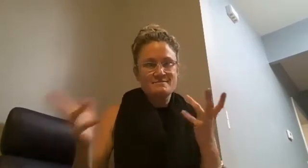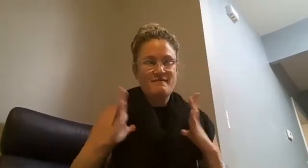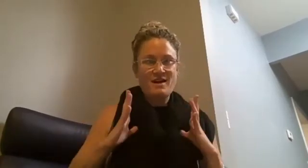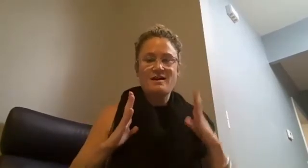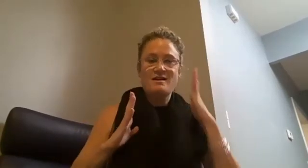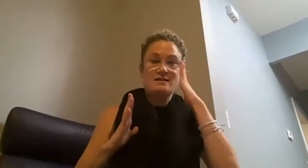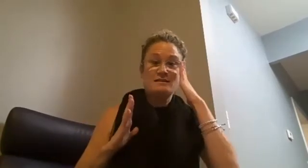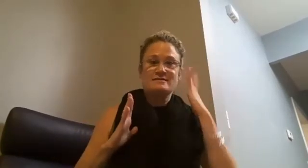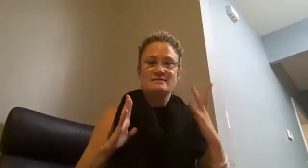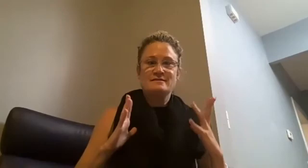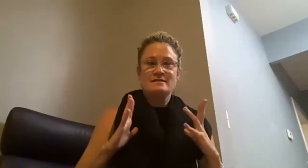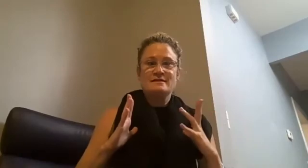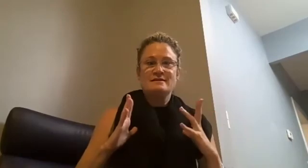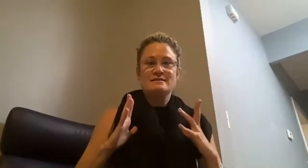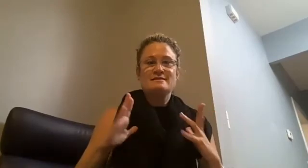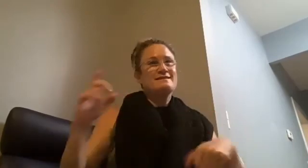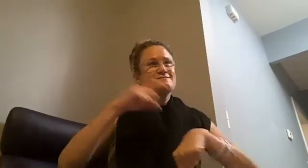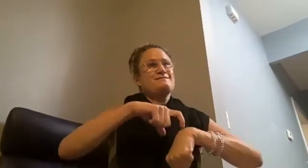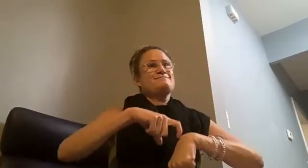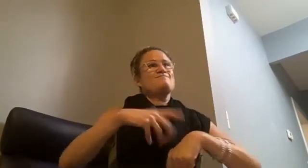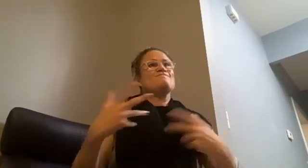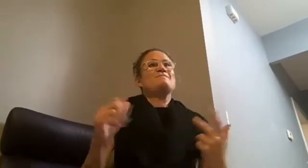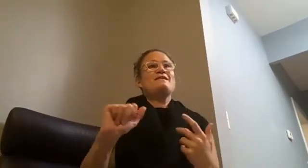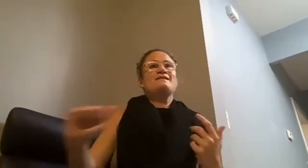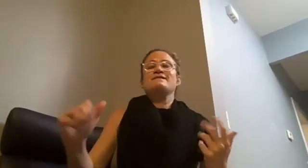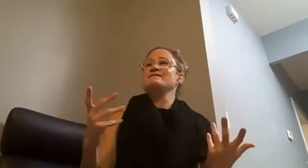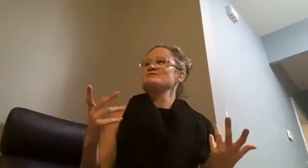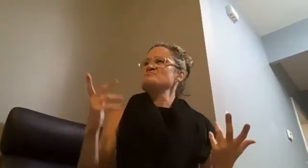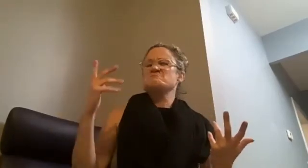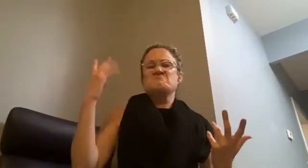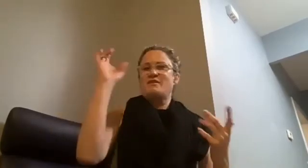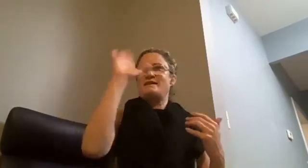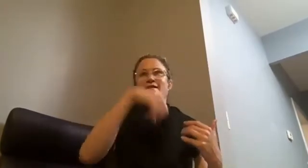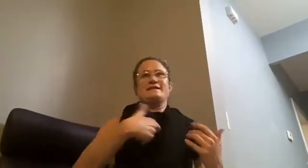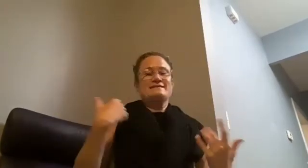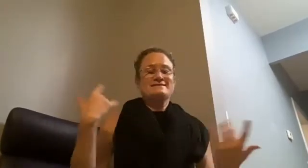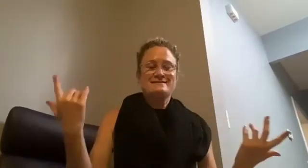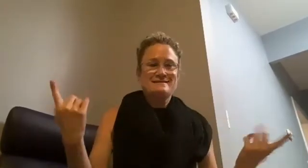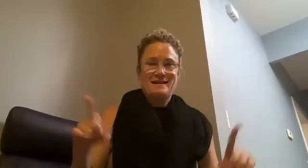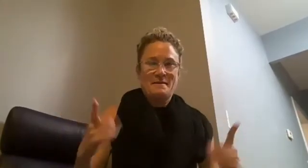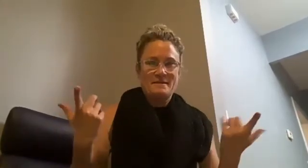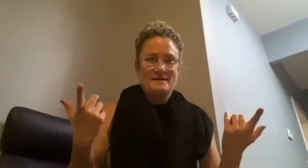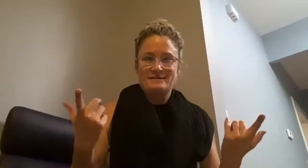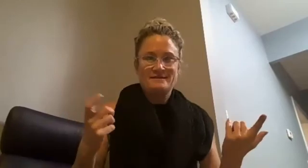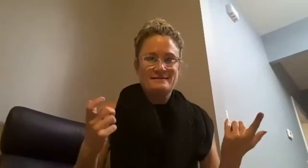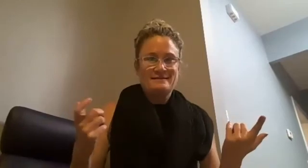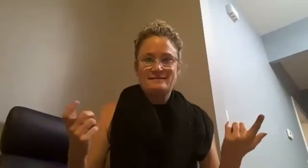I love moments like that in AA, like this is that wild, crazy stuff that happens unexpectedly. For me, those are kind of like